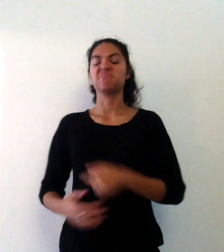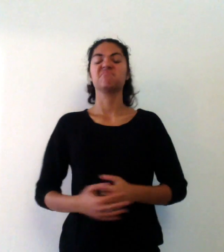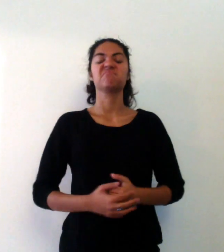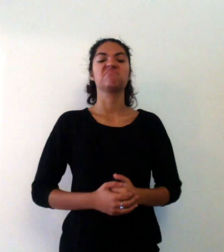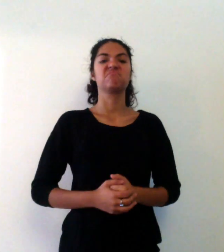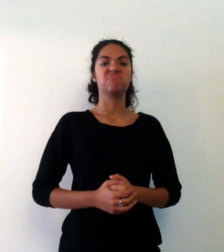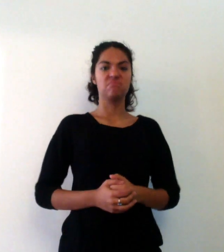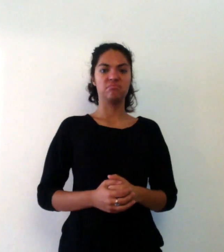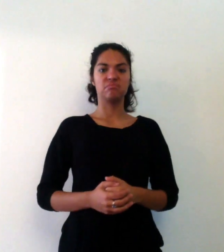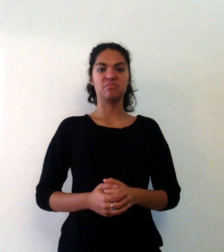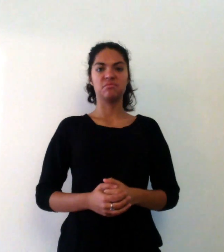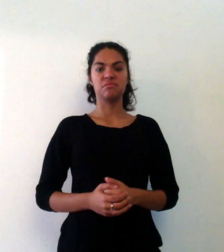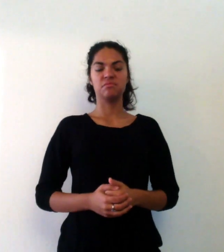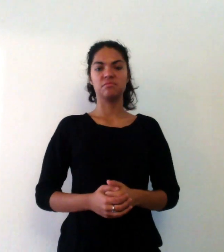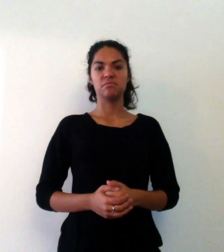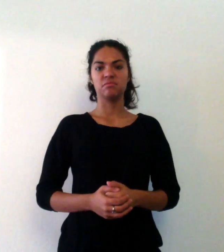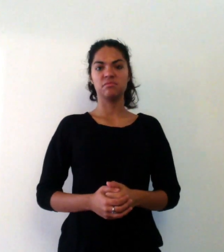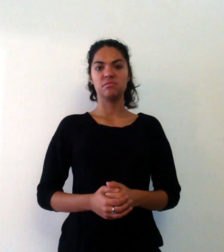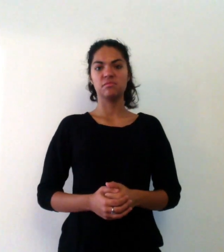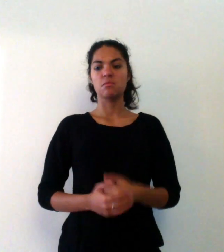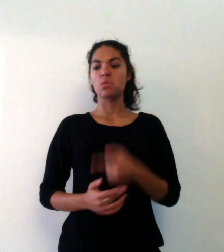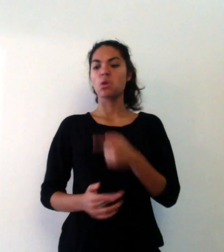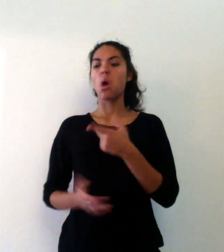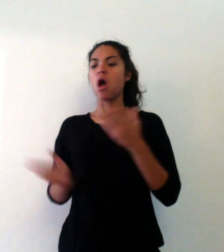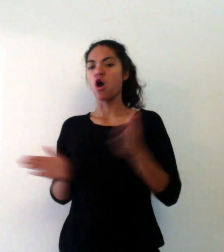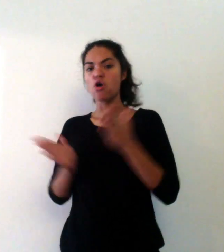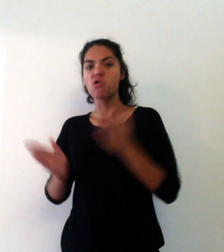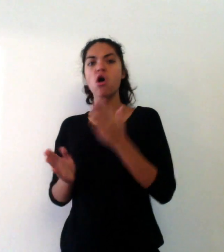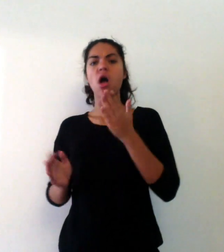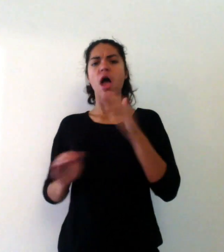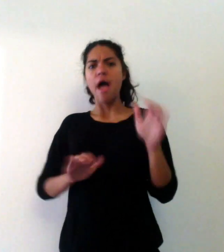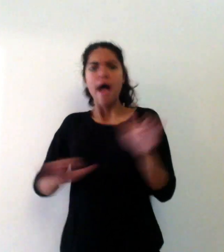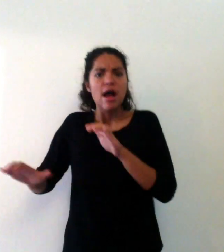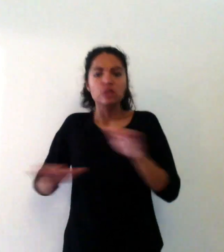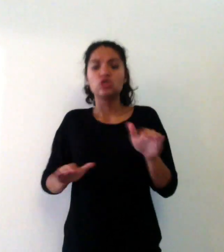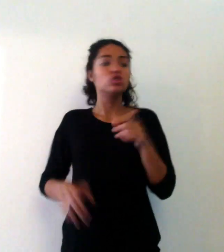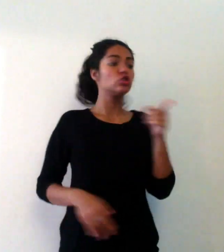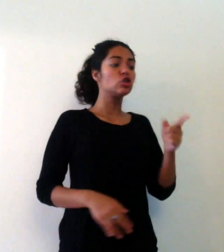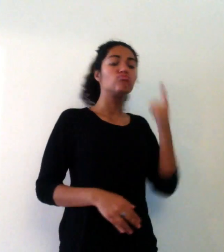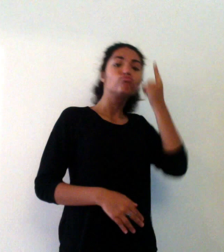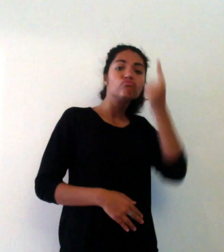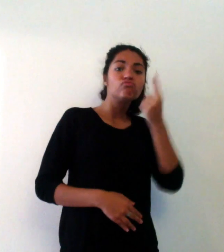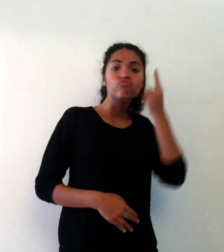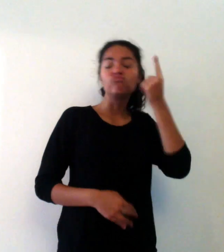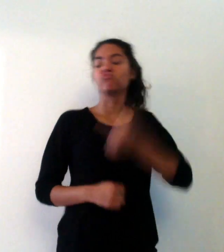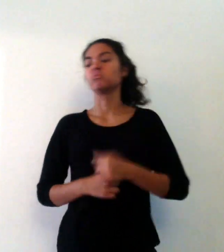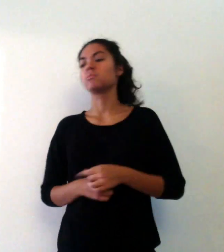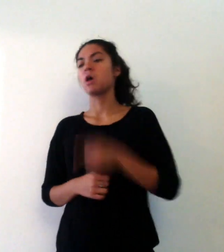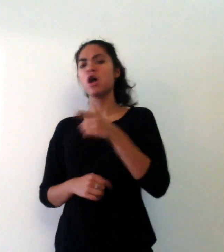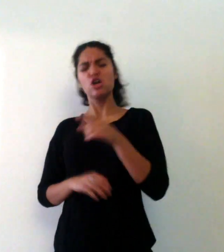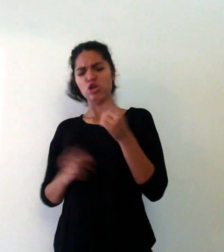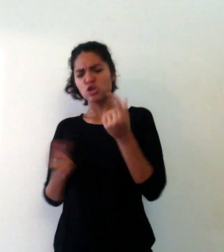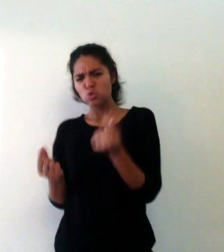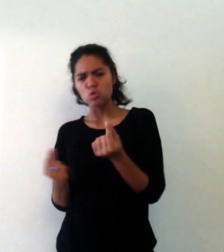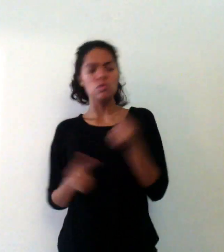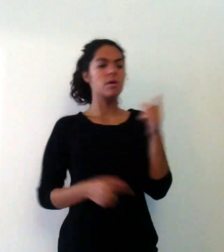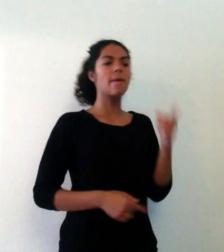woman. We extol action over contemplation, doing over being, analysis